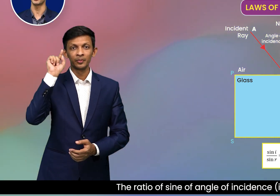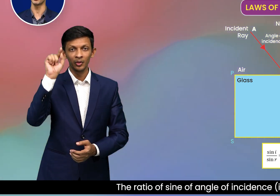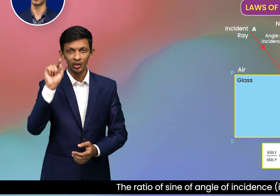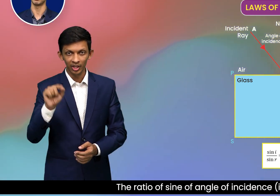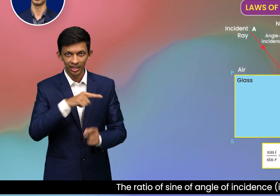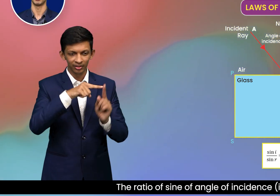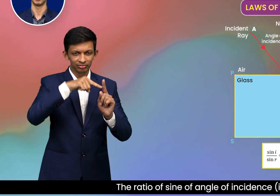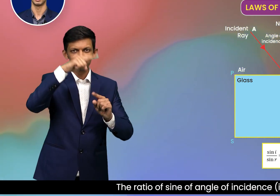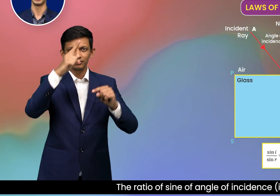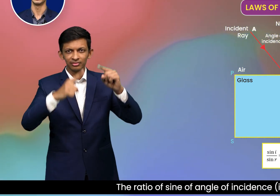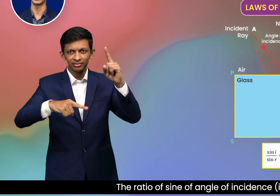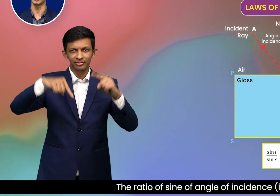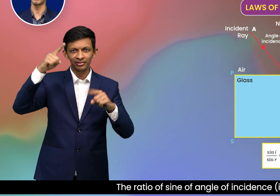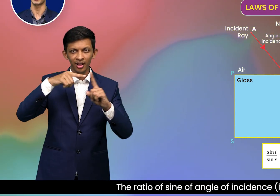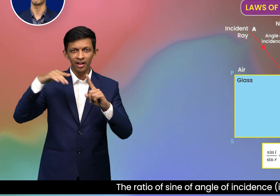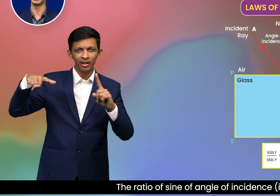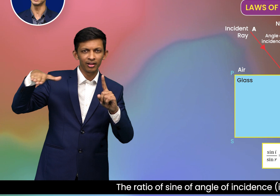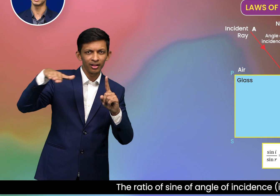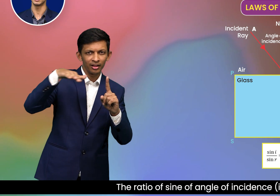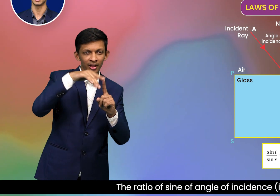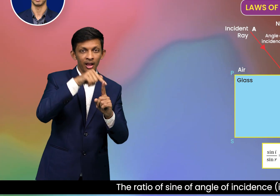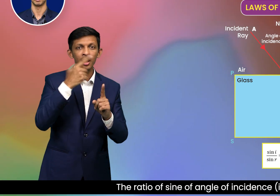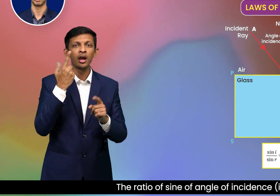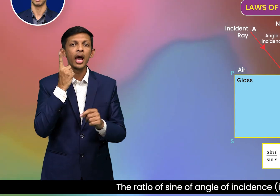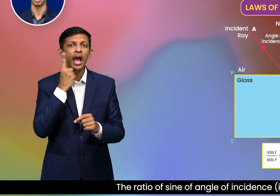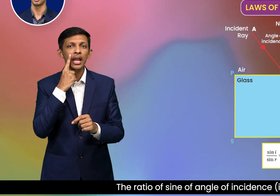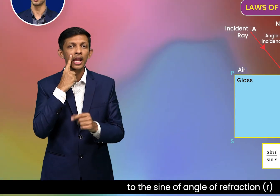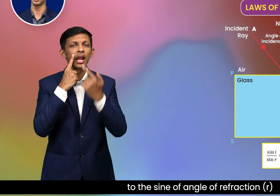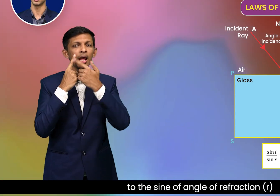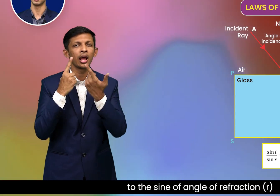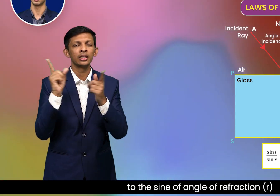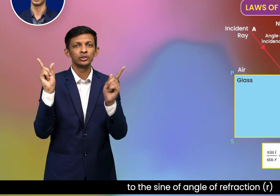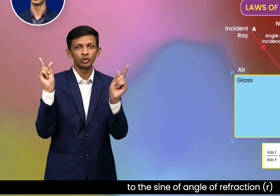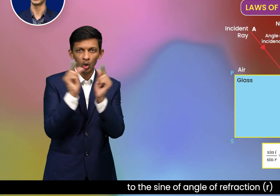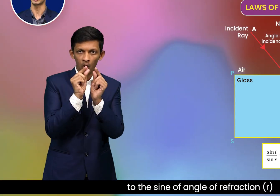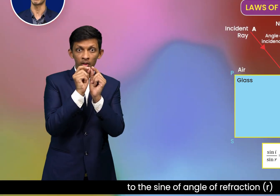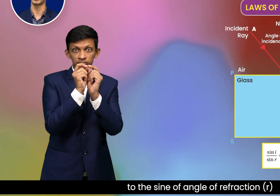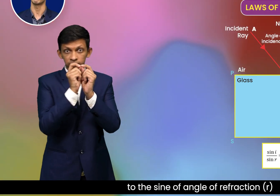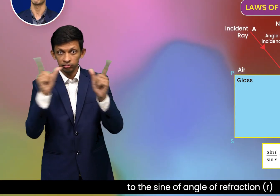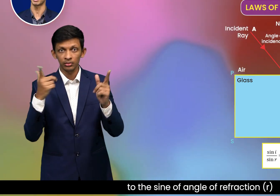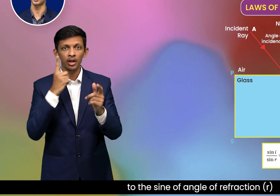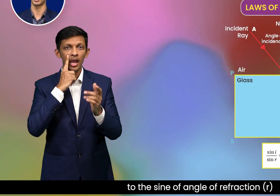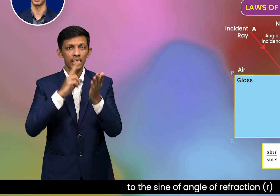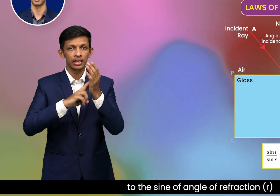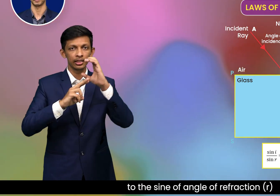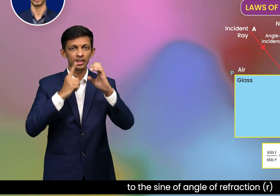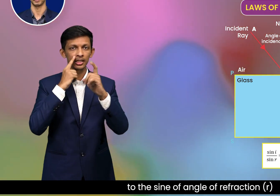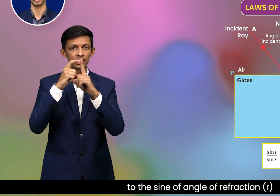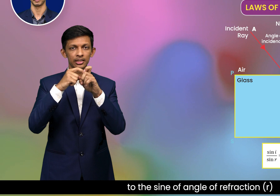The ratio of sine of angle of incidence to the sine of angle of